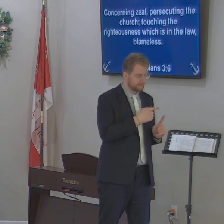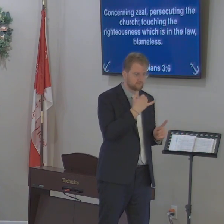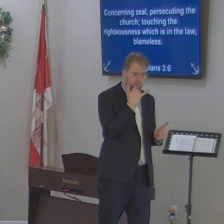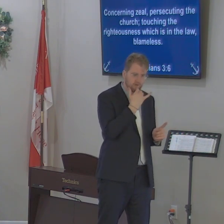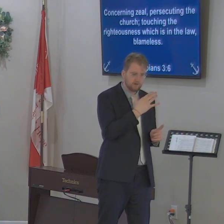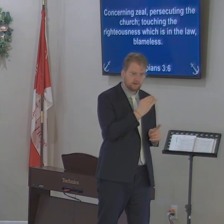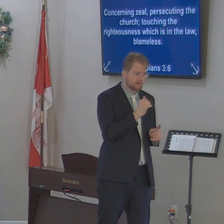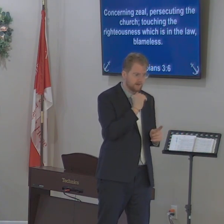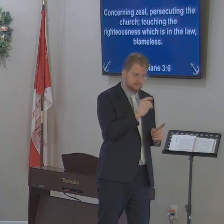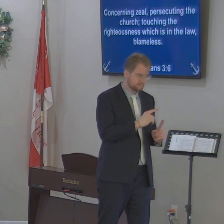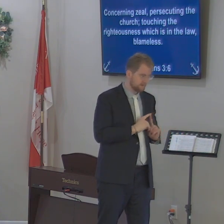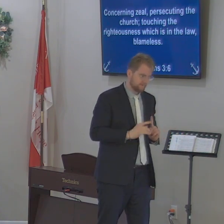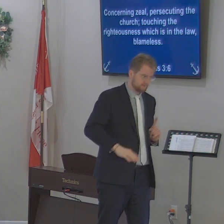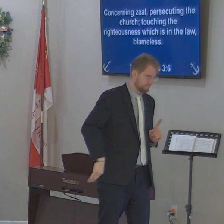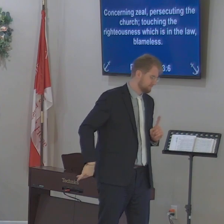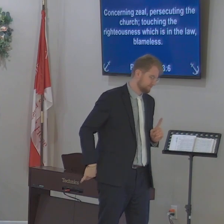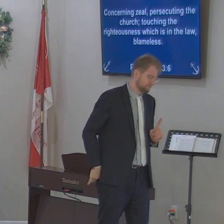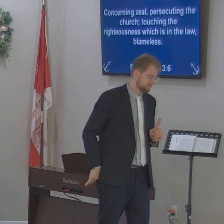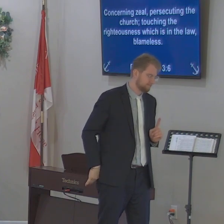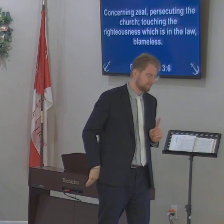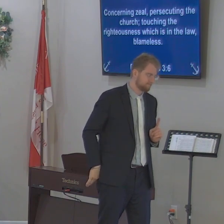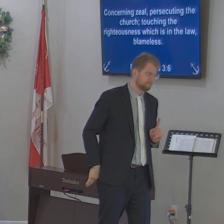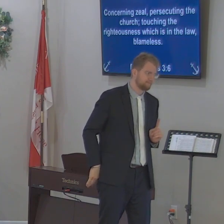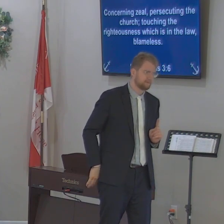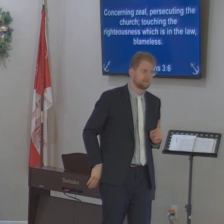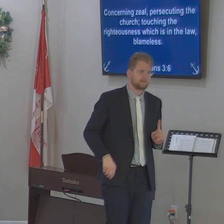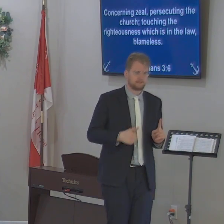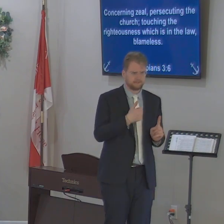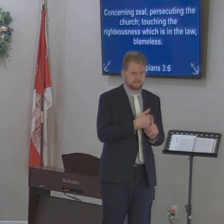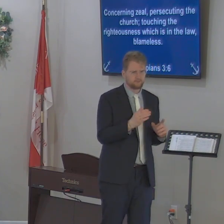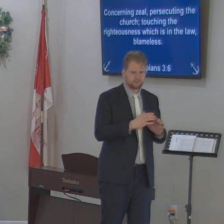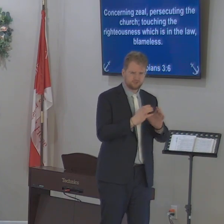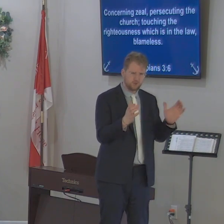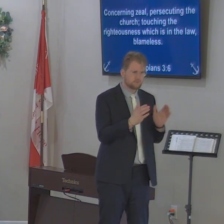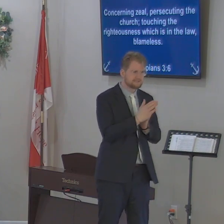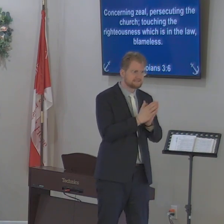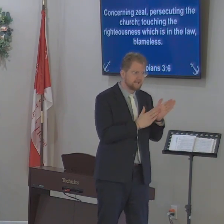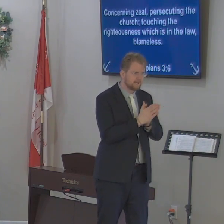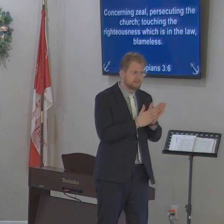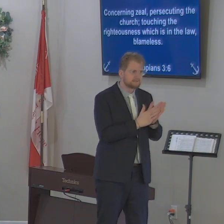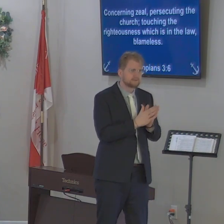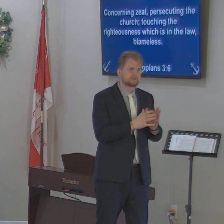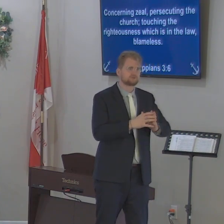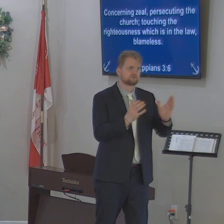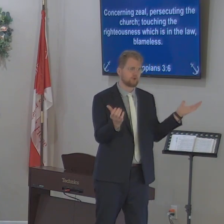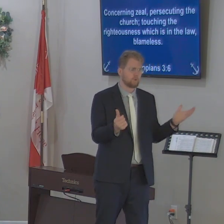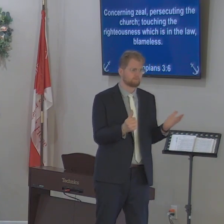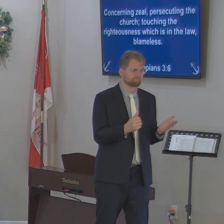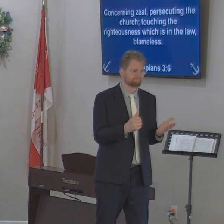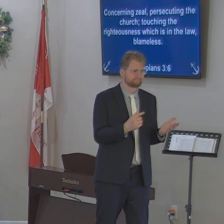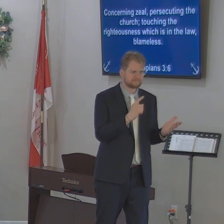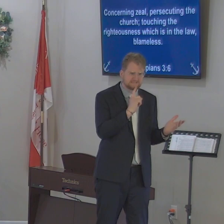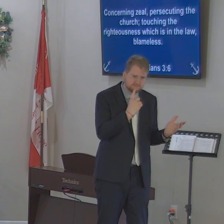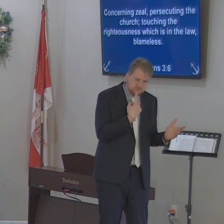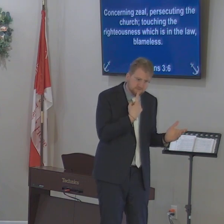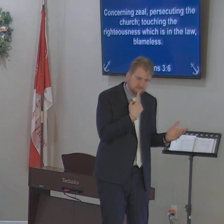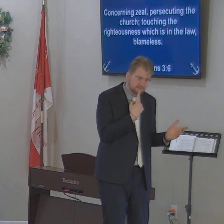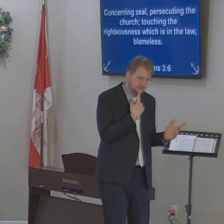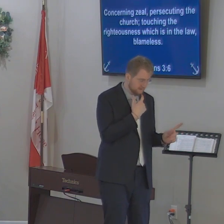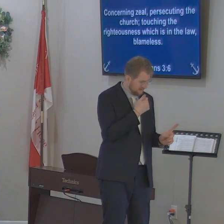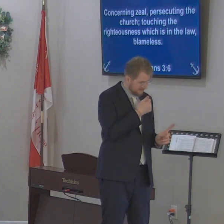lost. He's so zealous, and he's so sincere, he's willing to see people